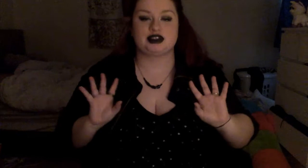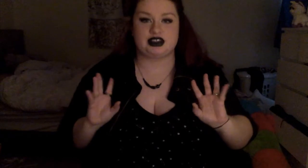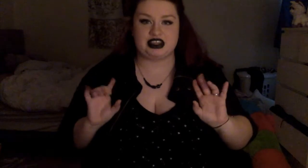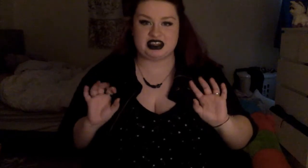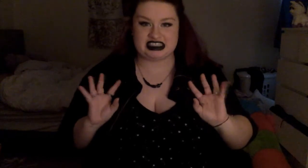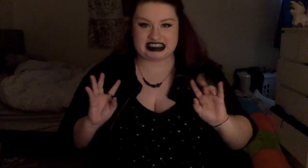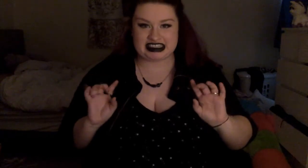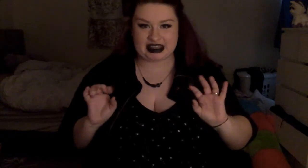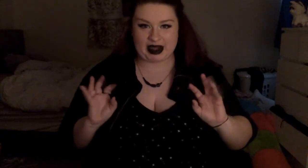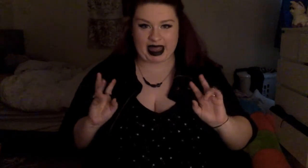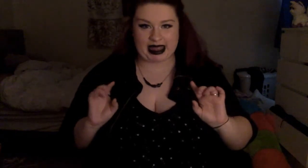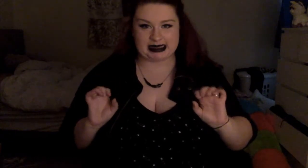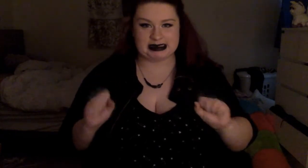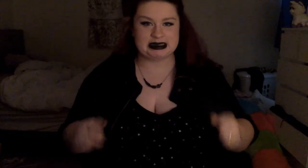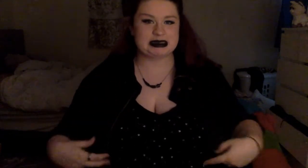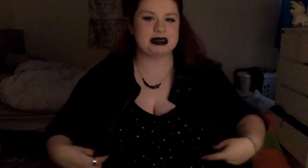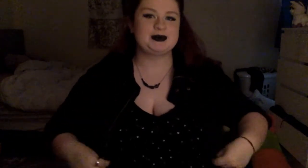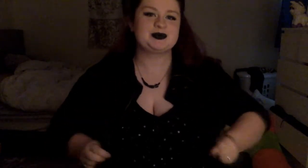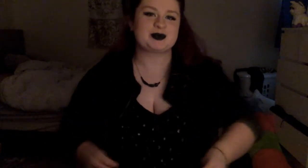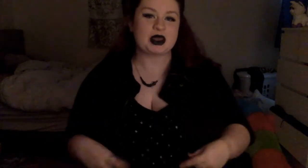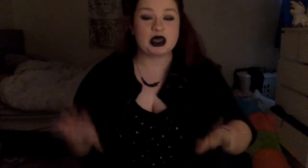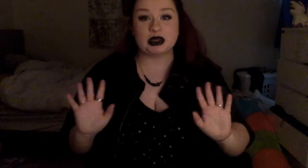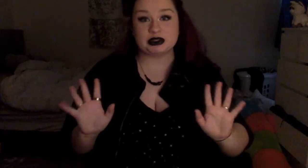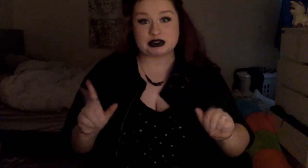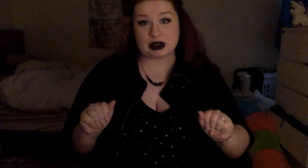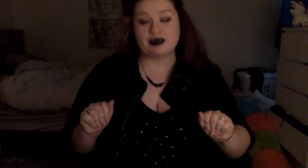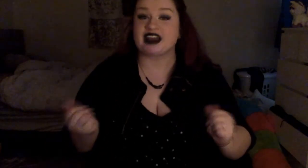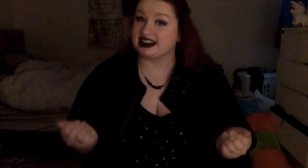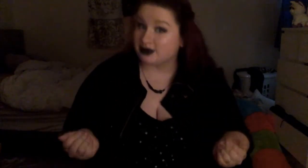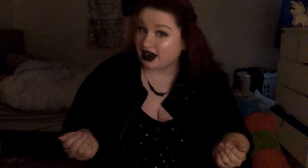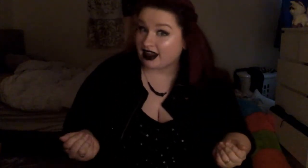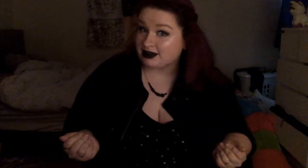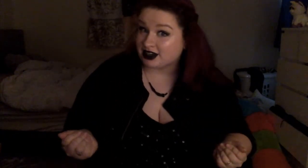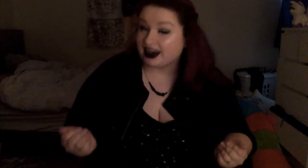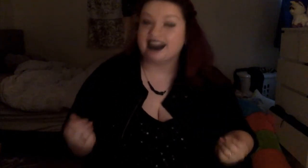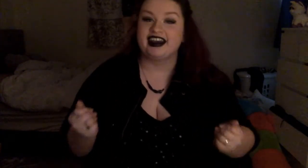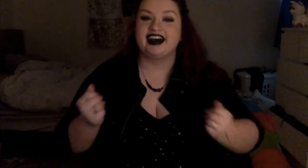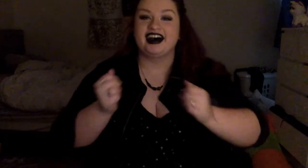that you can see their hands. So that's what I'm doing.